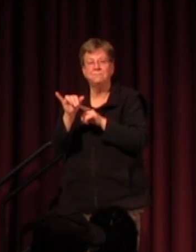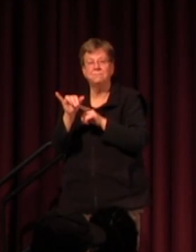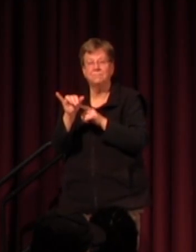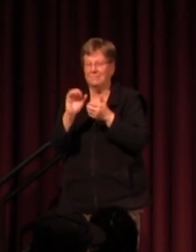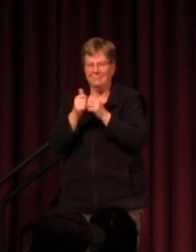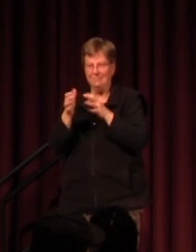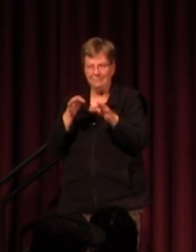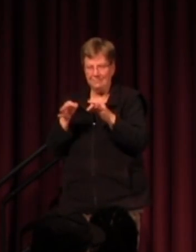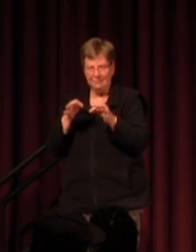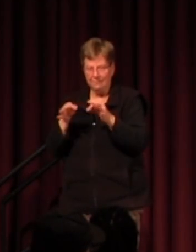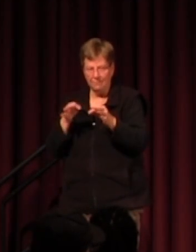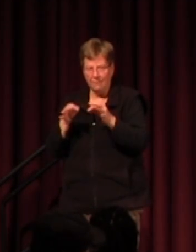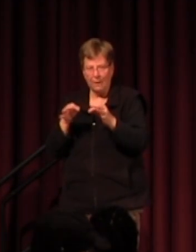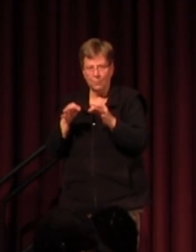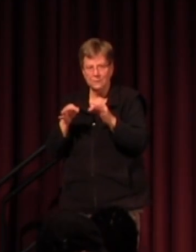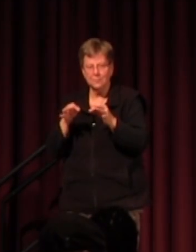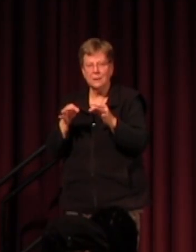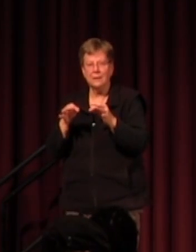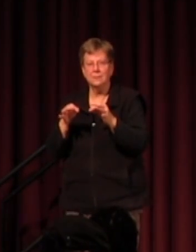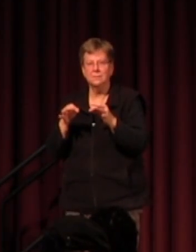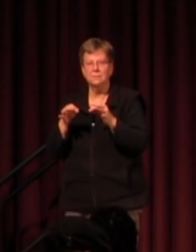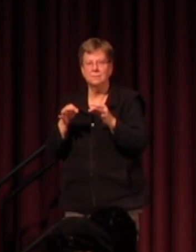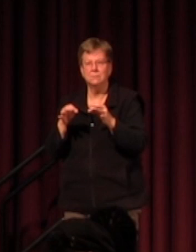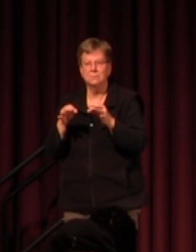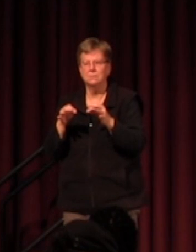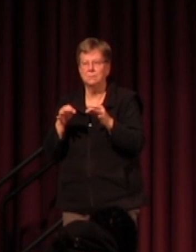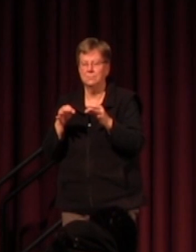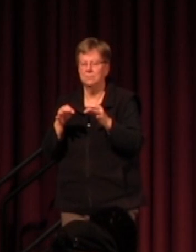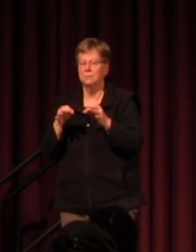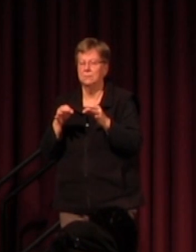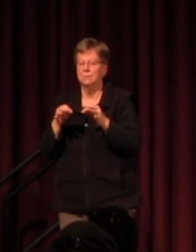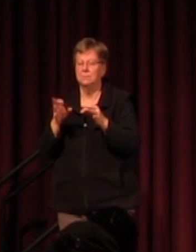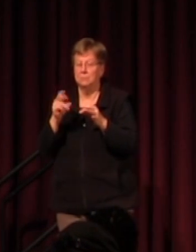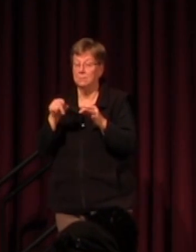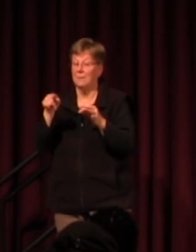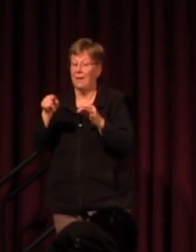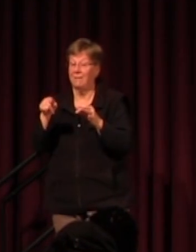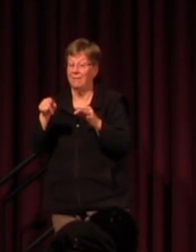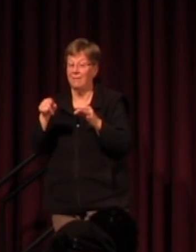and this is consistent with the definitions that are in the resolutions of the city and the county,